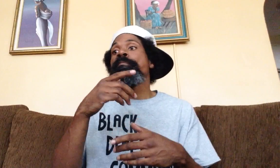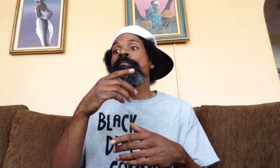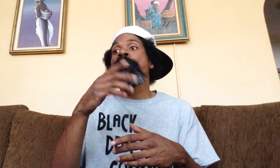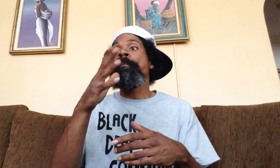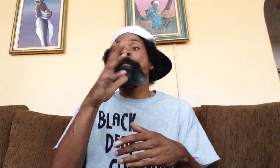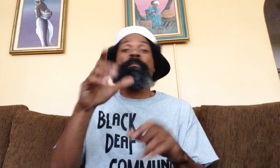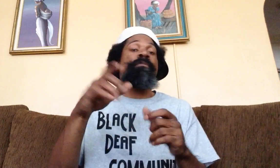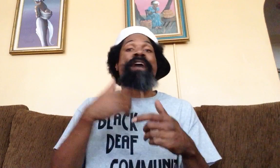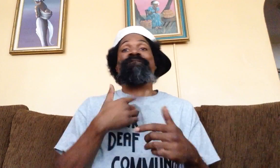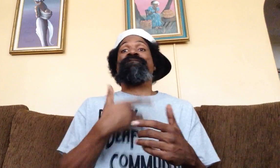the National Basketball